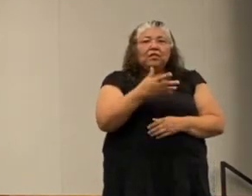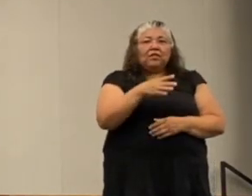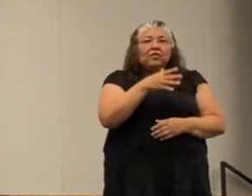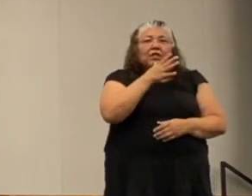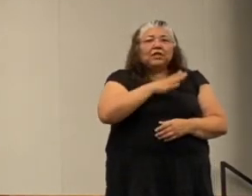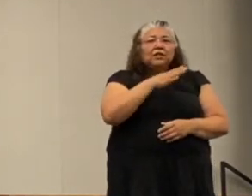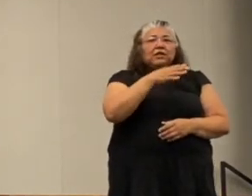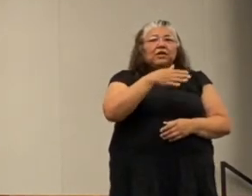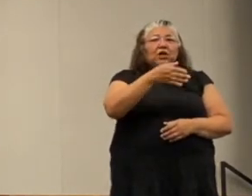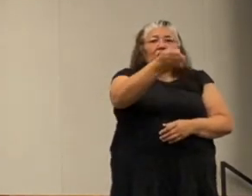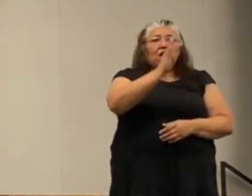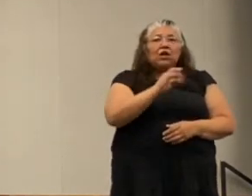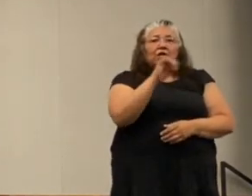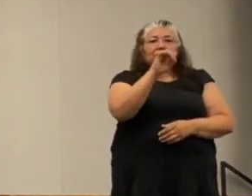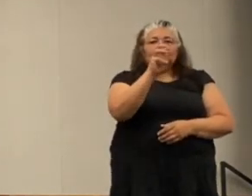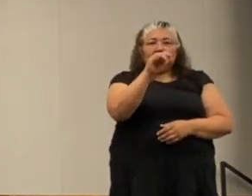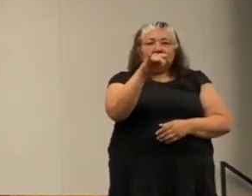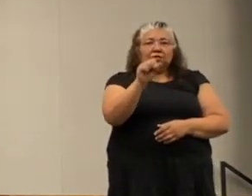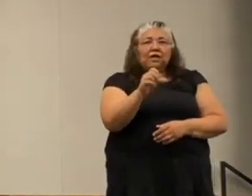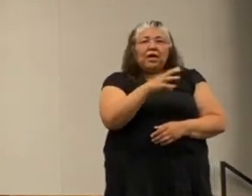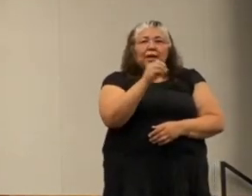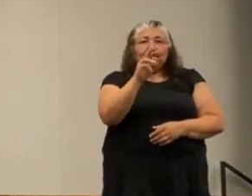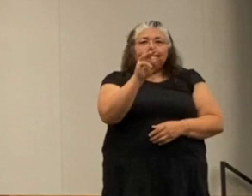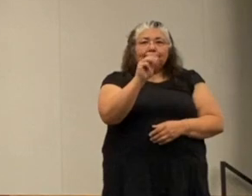Sidonians, and Milcom,